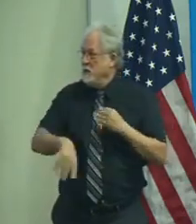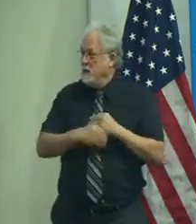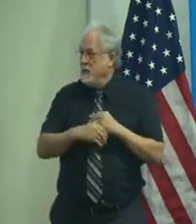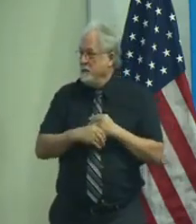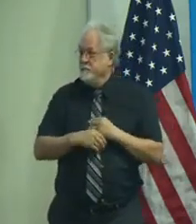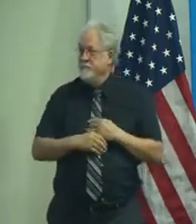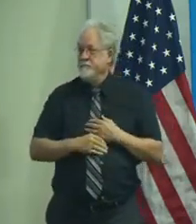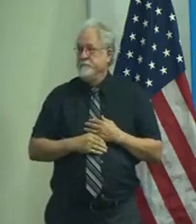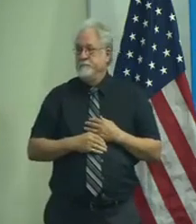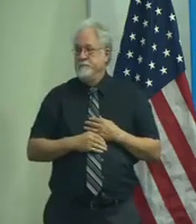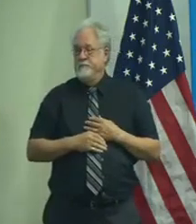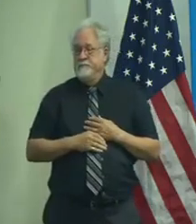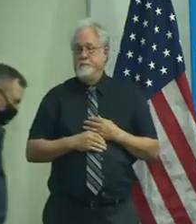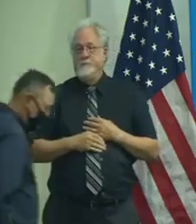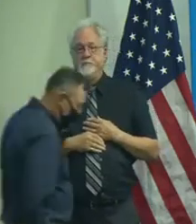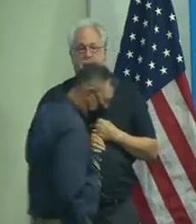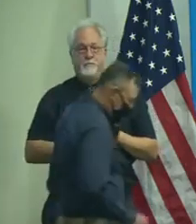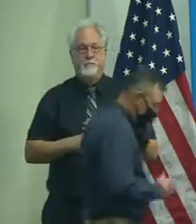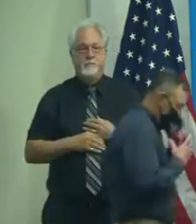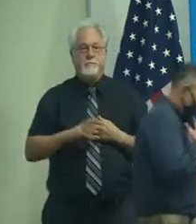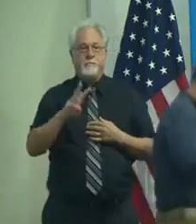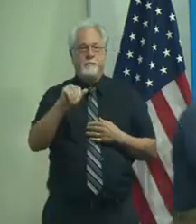there?